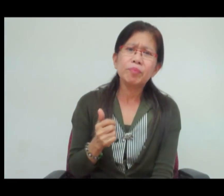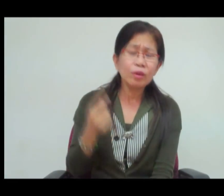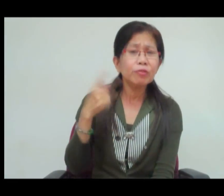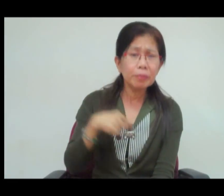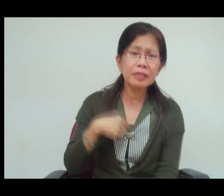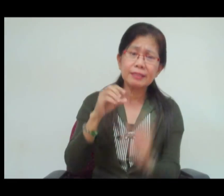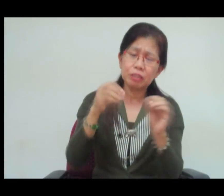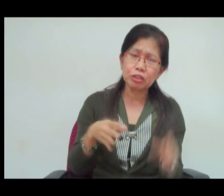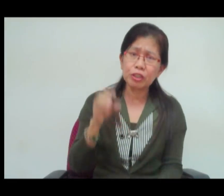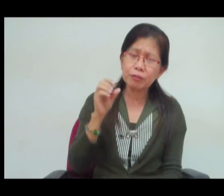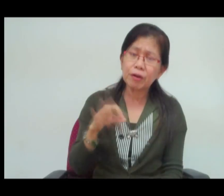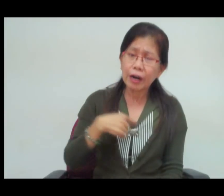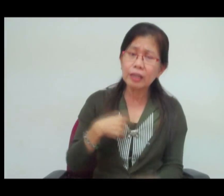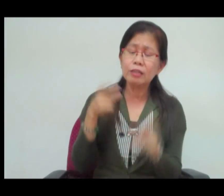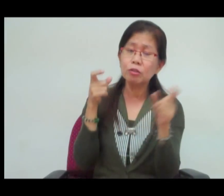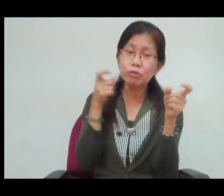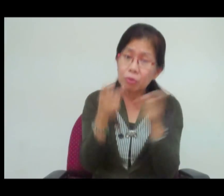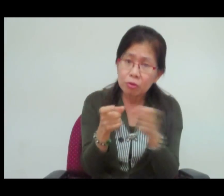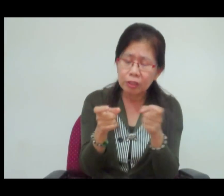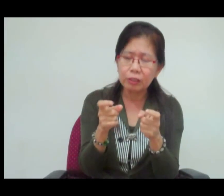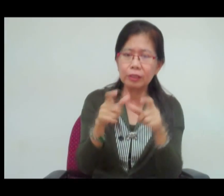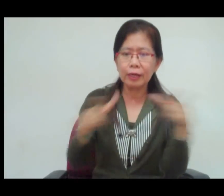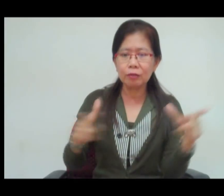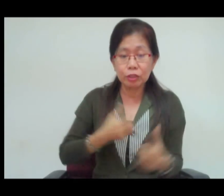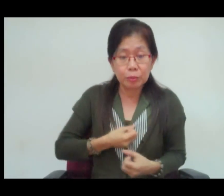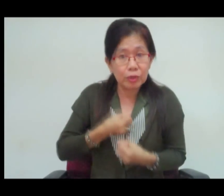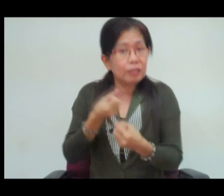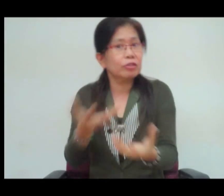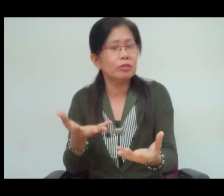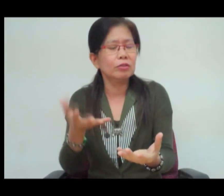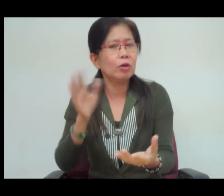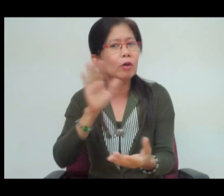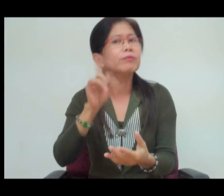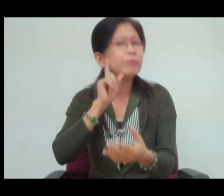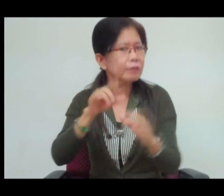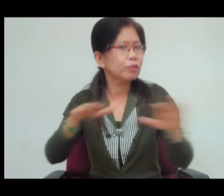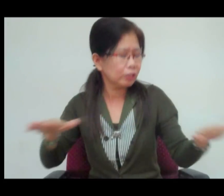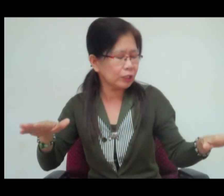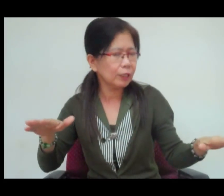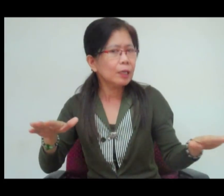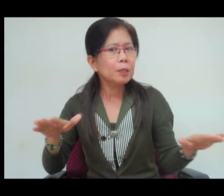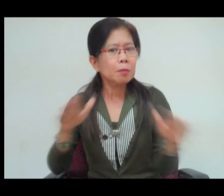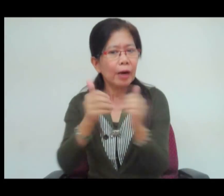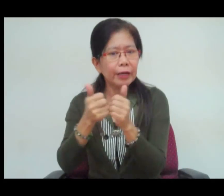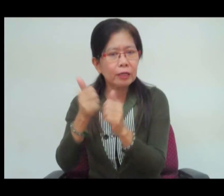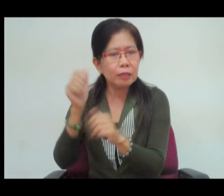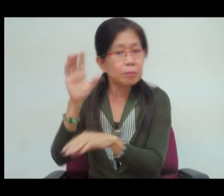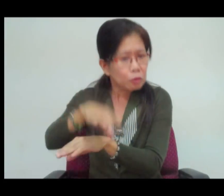For me as a teacher, if I control the language production of deaf children by imposing